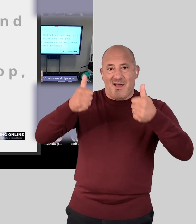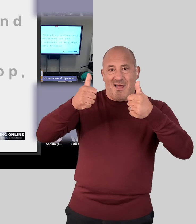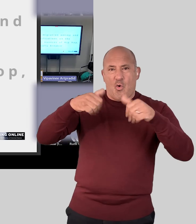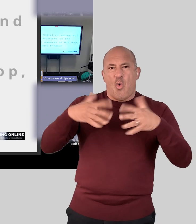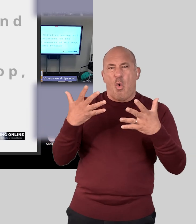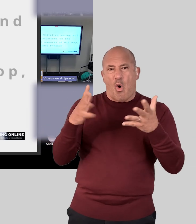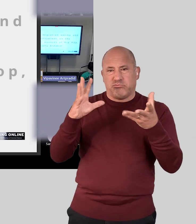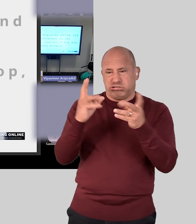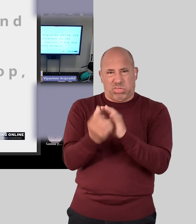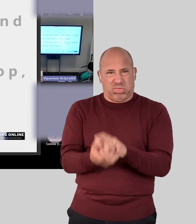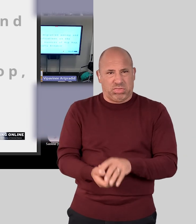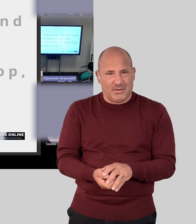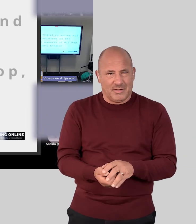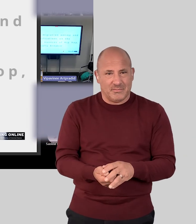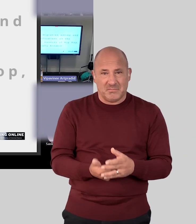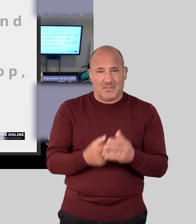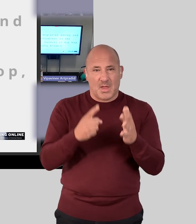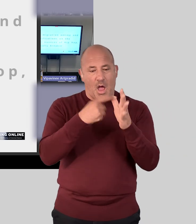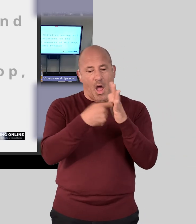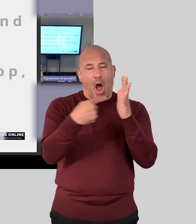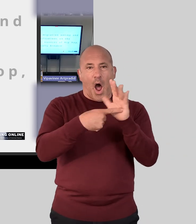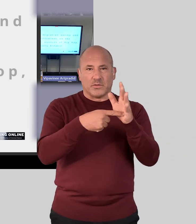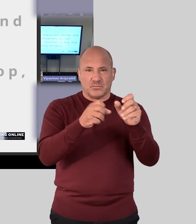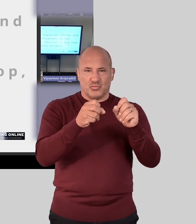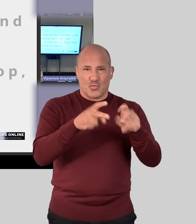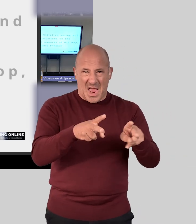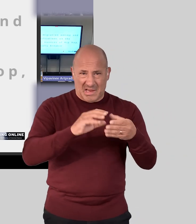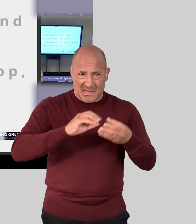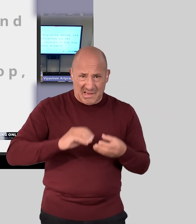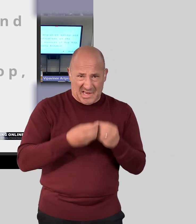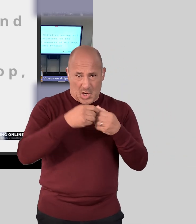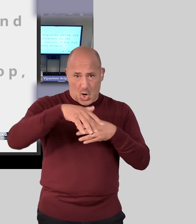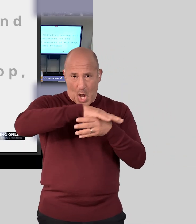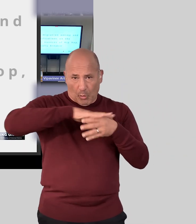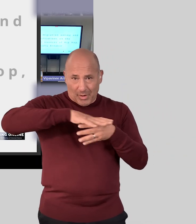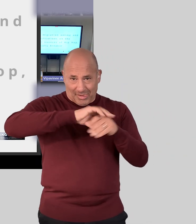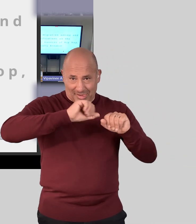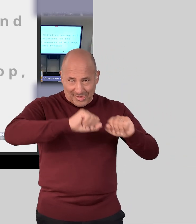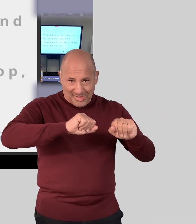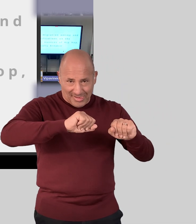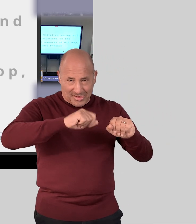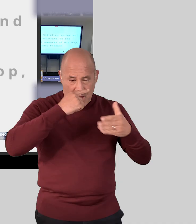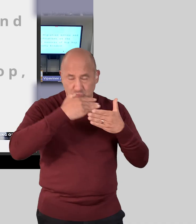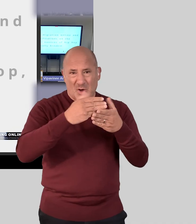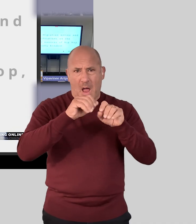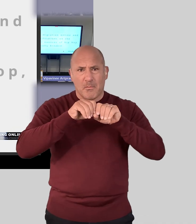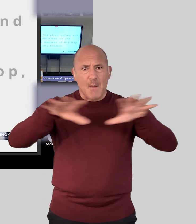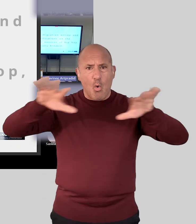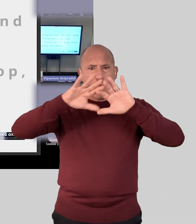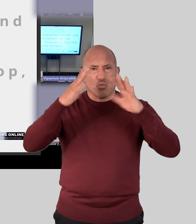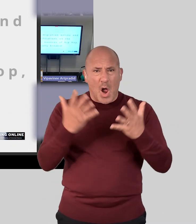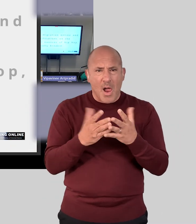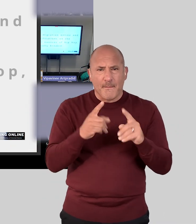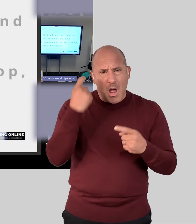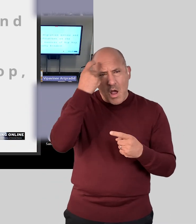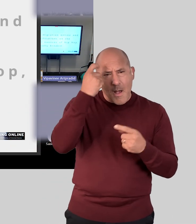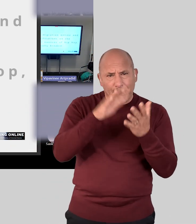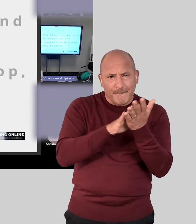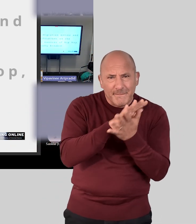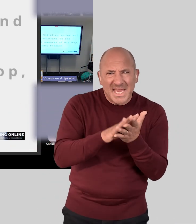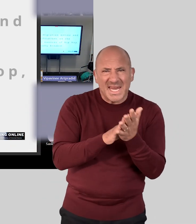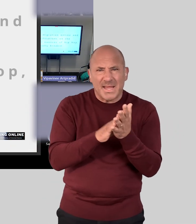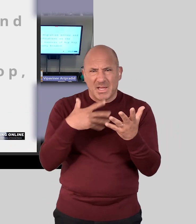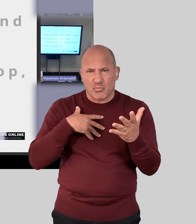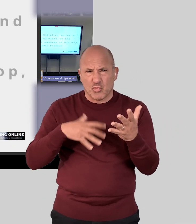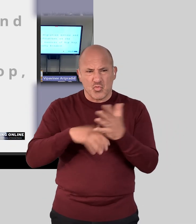in localized communities are shared globally without sensitivity to context, causing a loss of cultural underpinnings and nuance that define